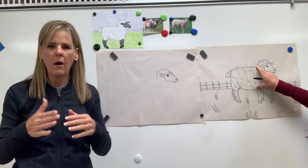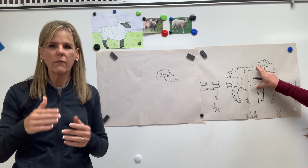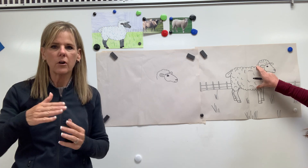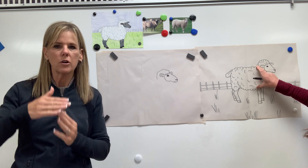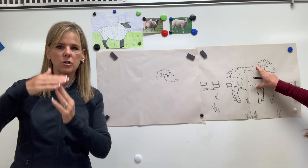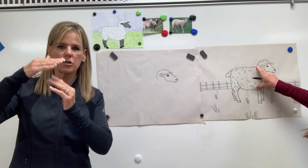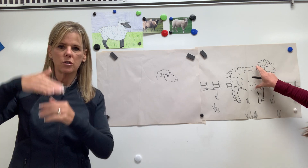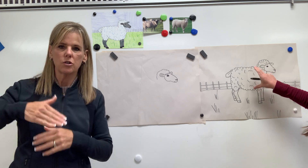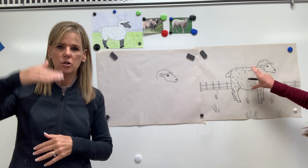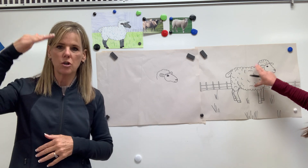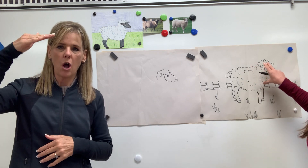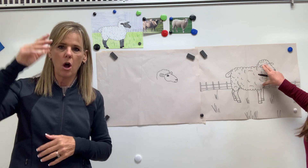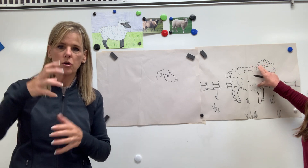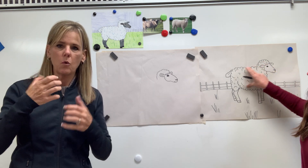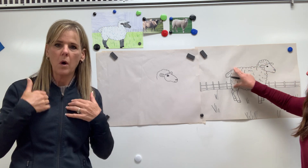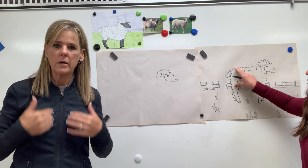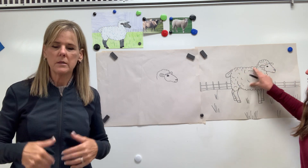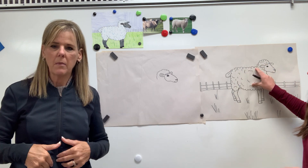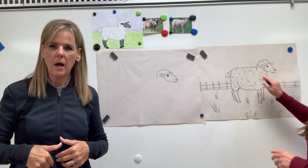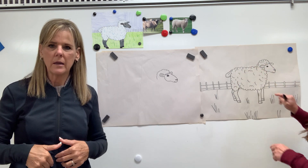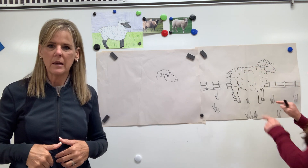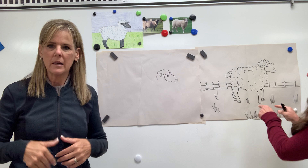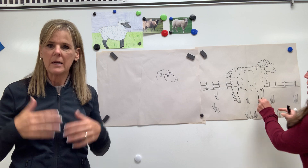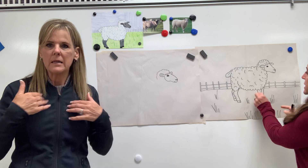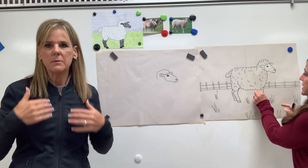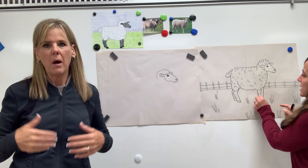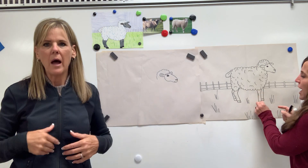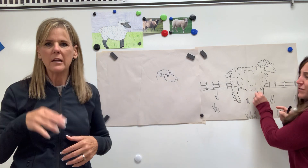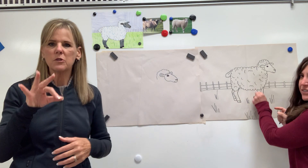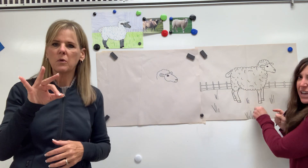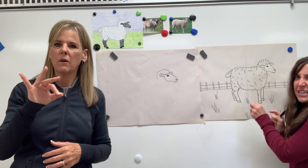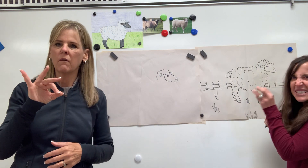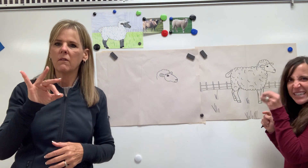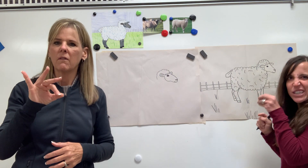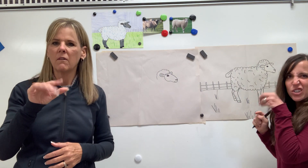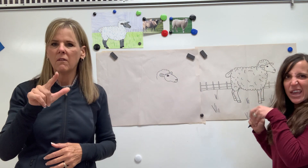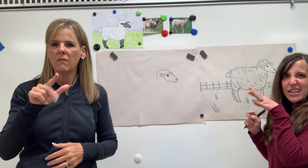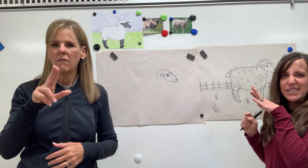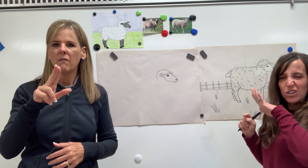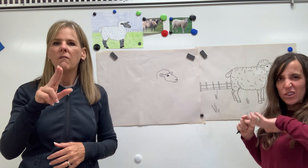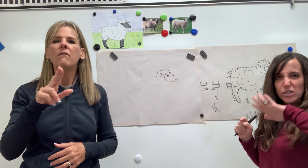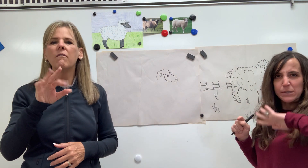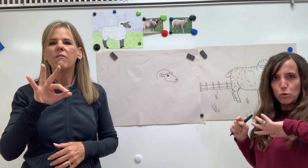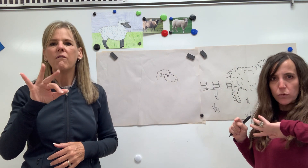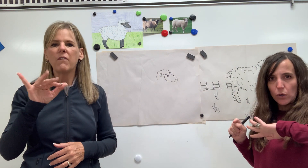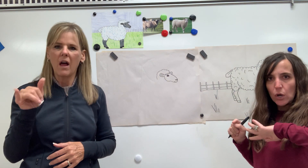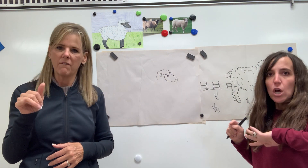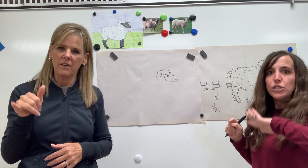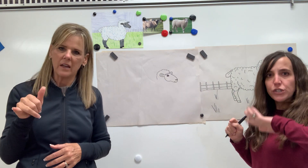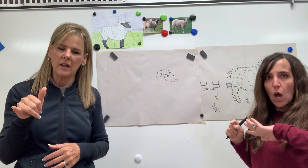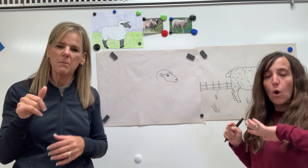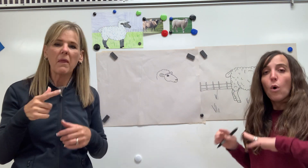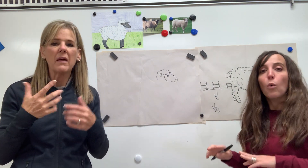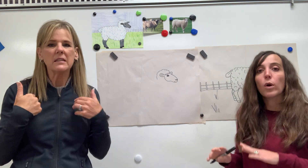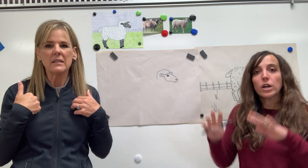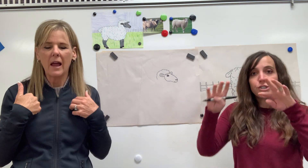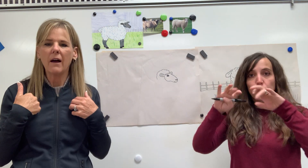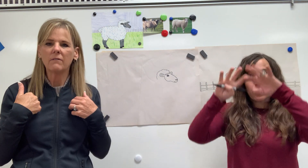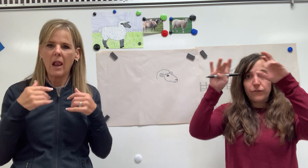be. Notice how his body's real fluffy, but they still have kind of skinnier legs that are a little smoother. So we're gonna show the